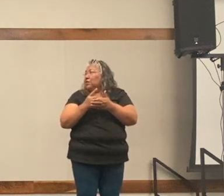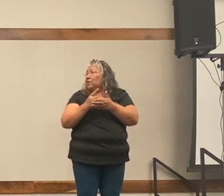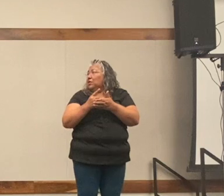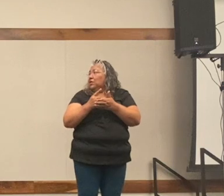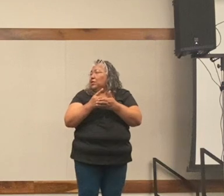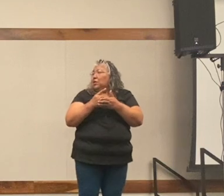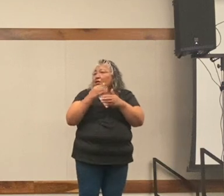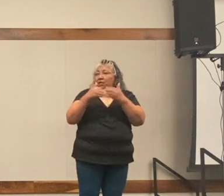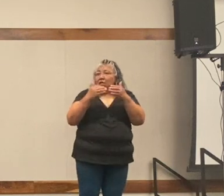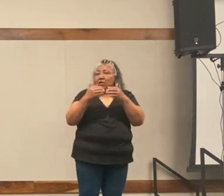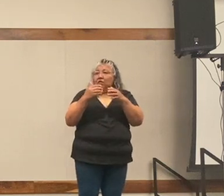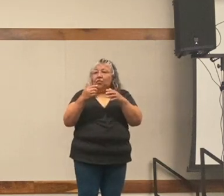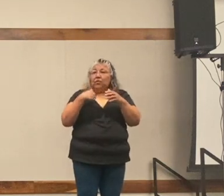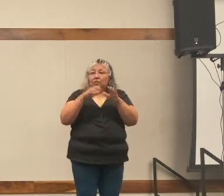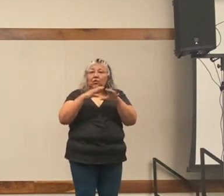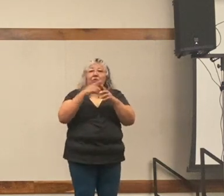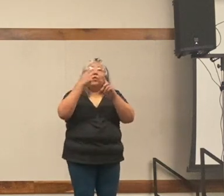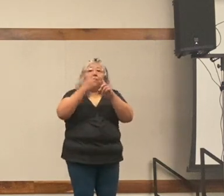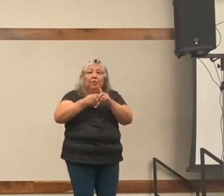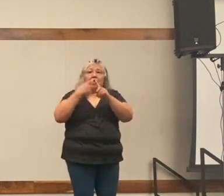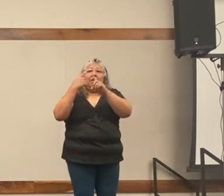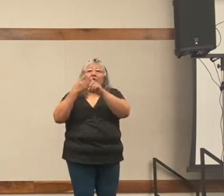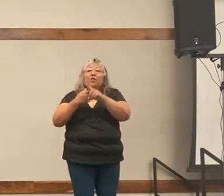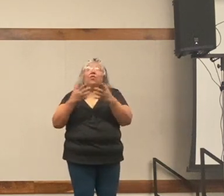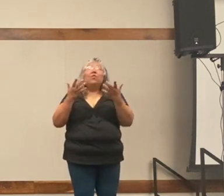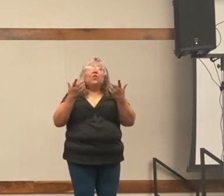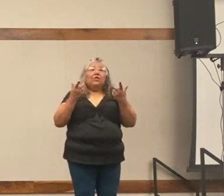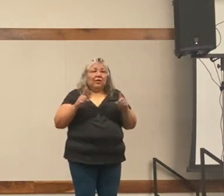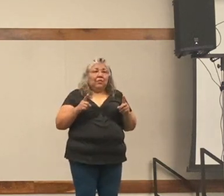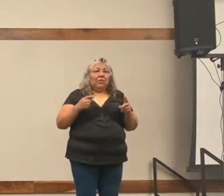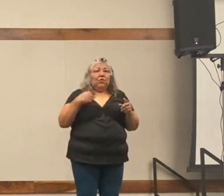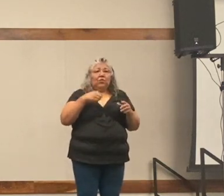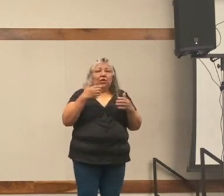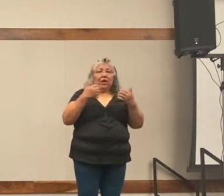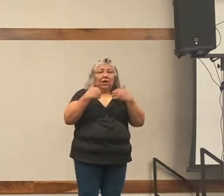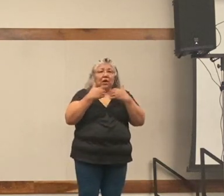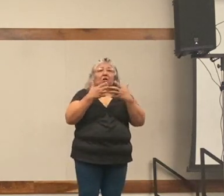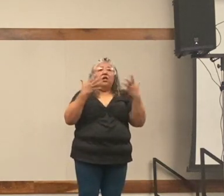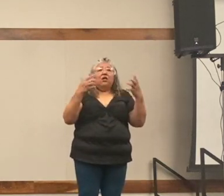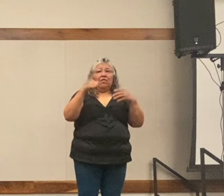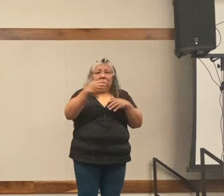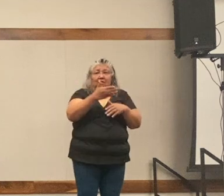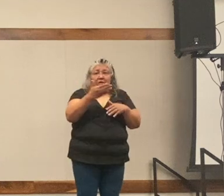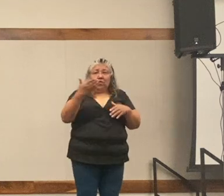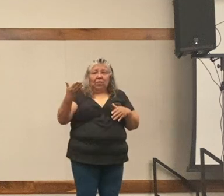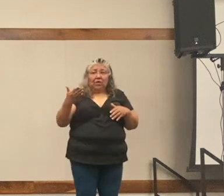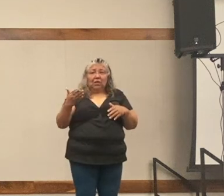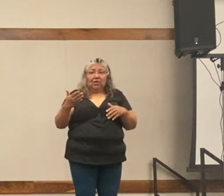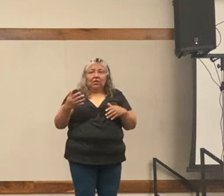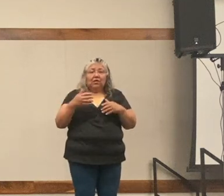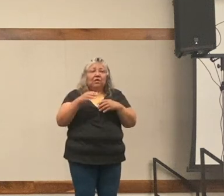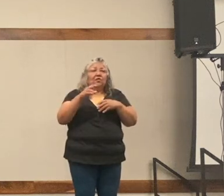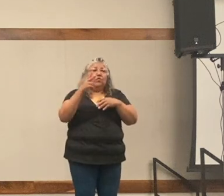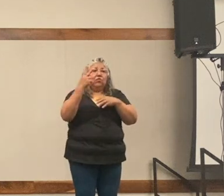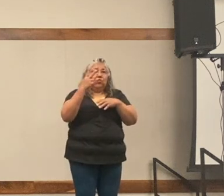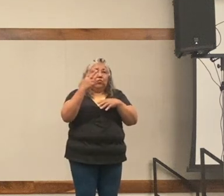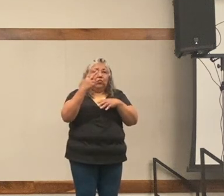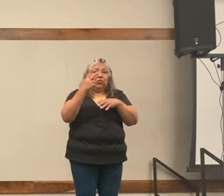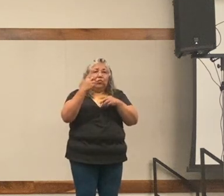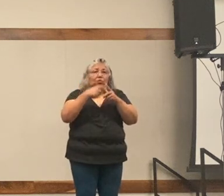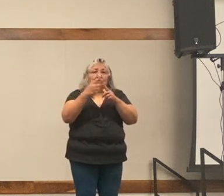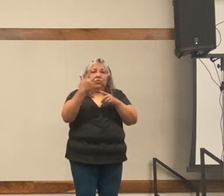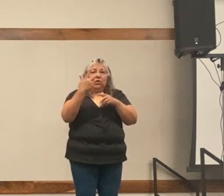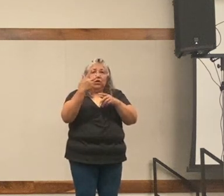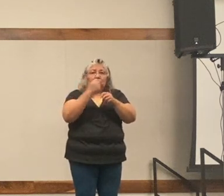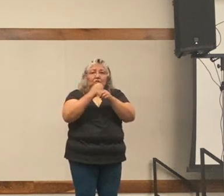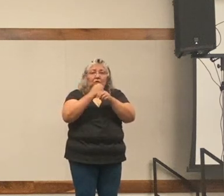weekly launch that we were going to do. So we're doing monthly. And so what was happening was we were carrying a lot of this equipment, and like 2 to 3 trucks would come to